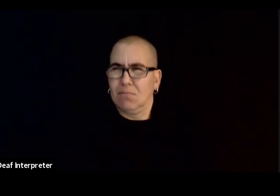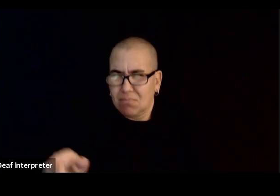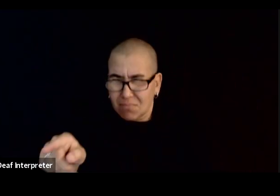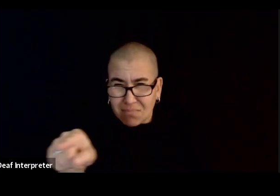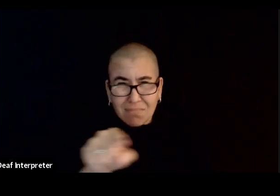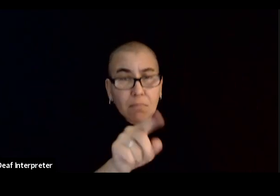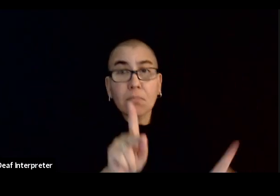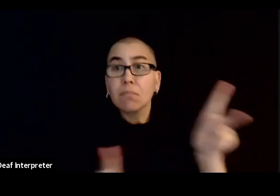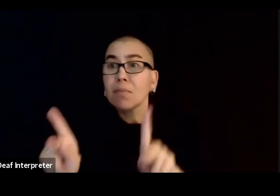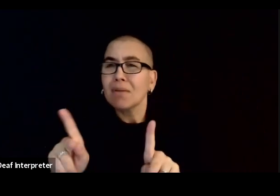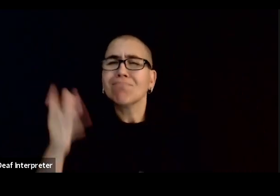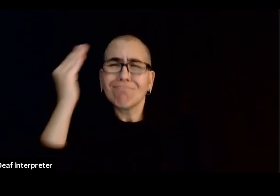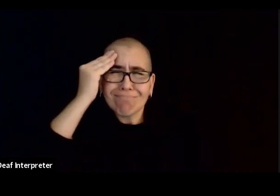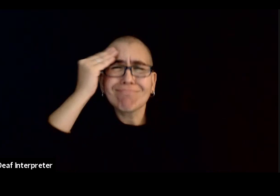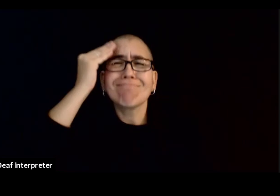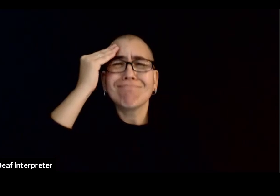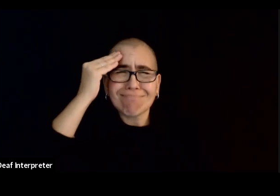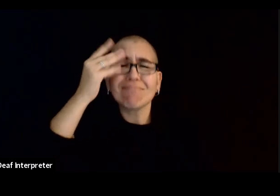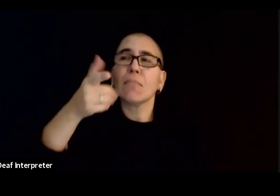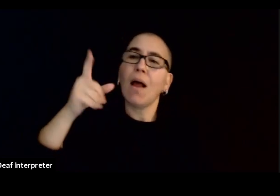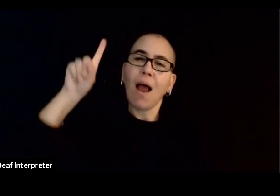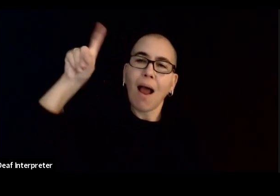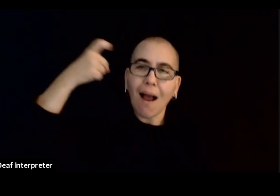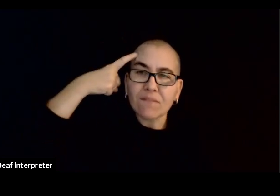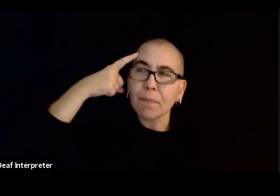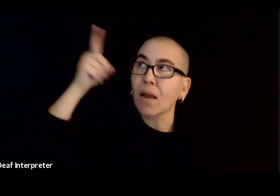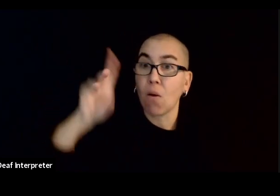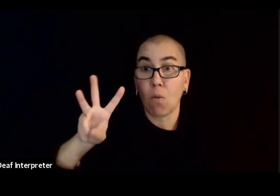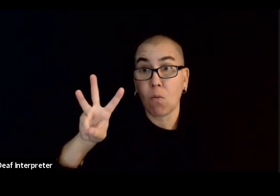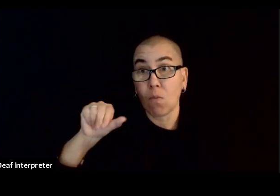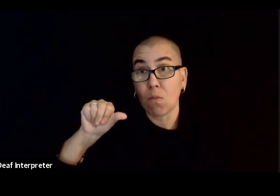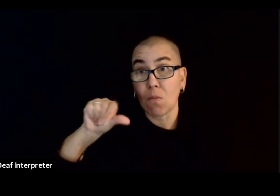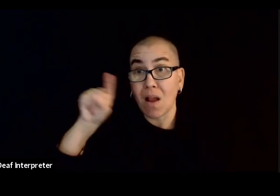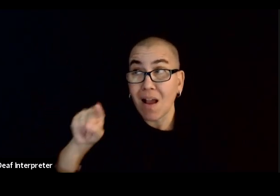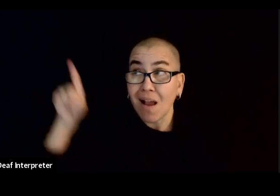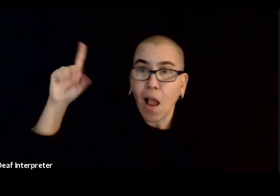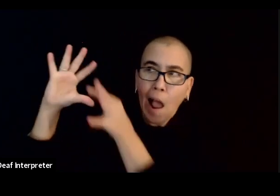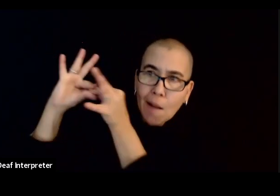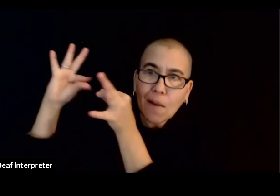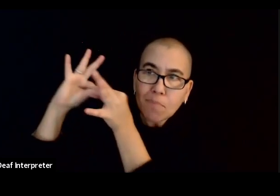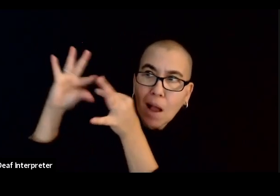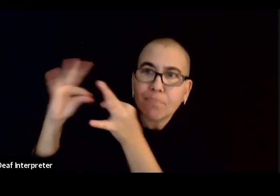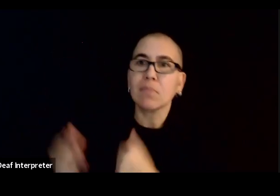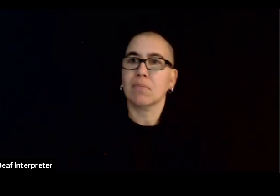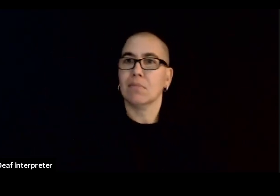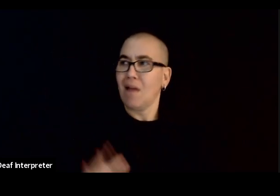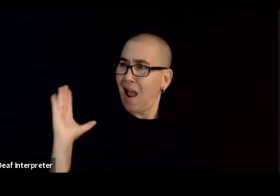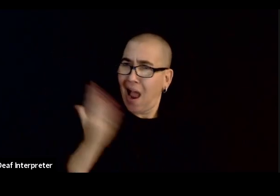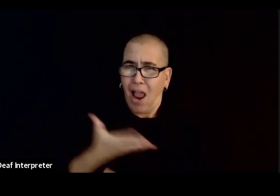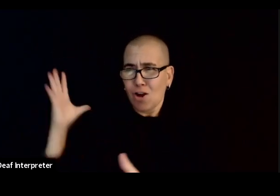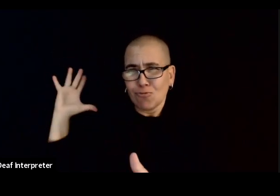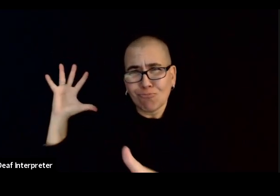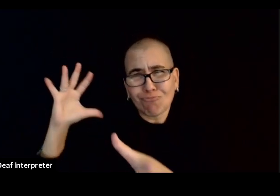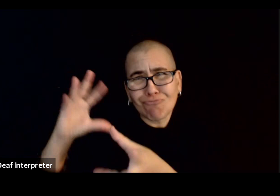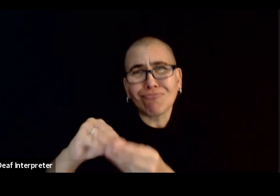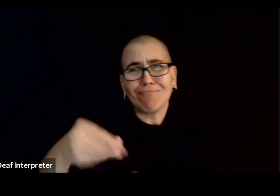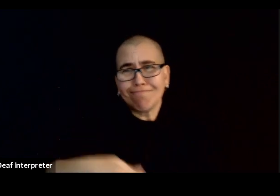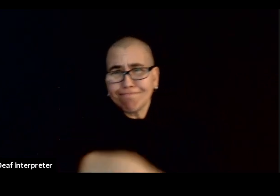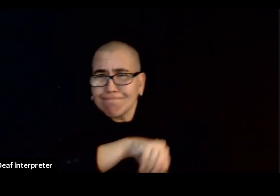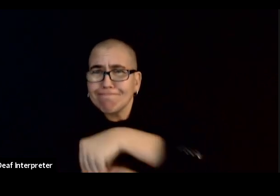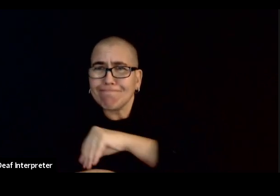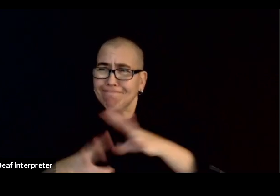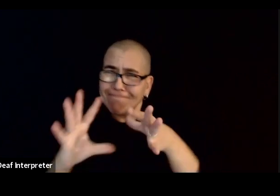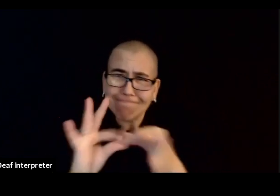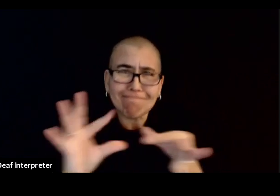from Governor Walz and all of the efforts that have been made to make sure that Minnesotans have access to testing. But